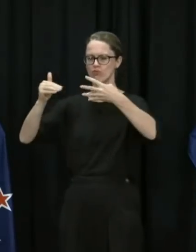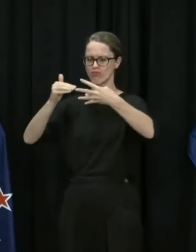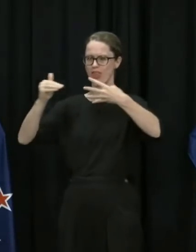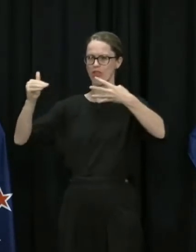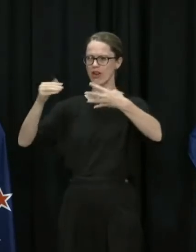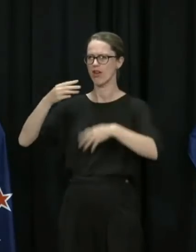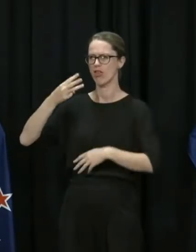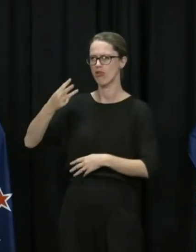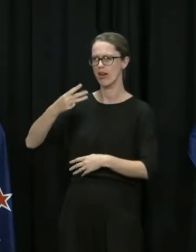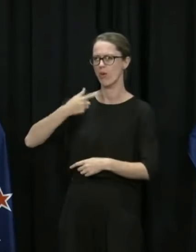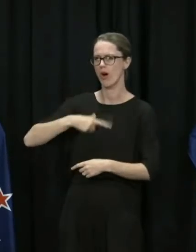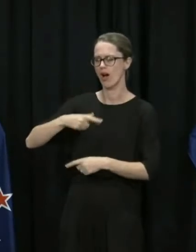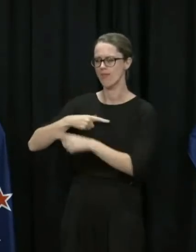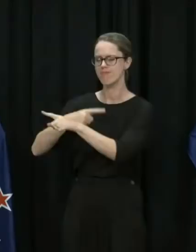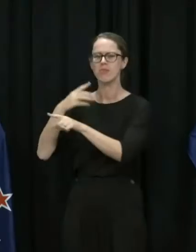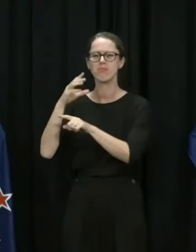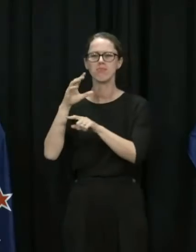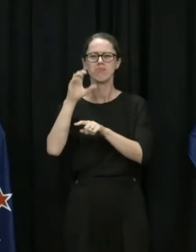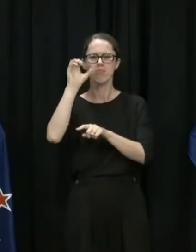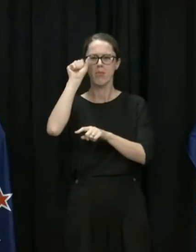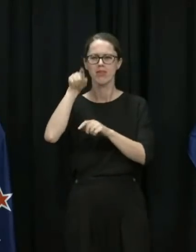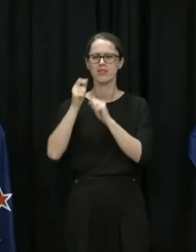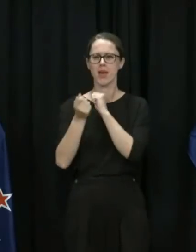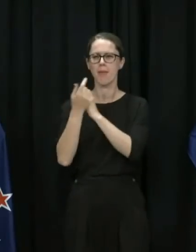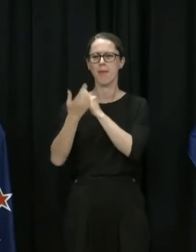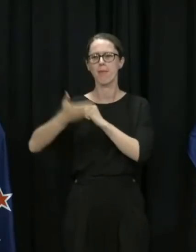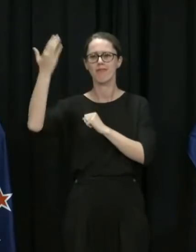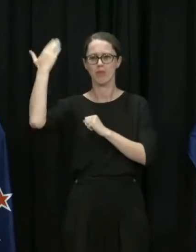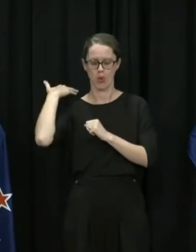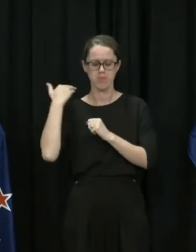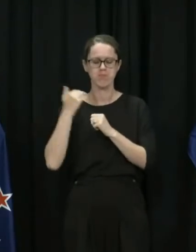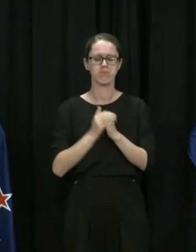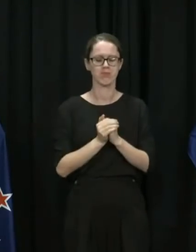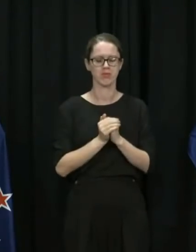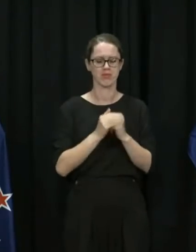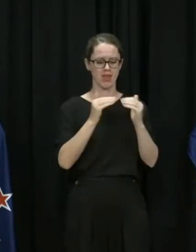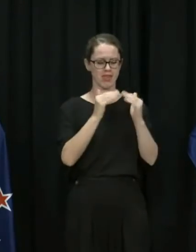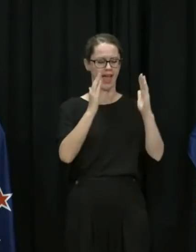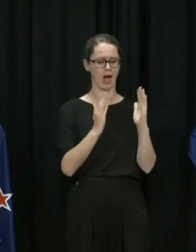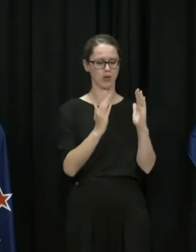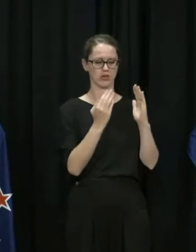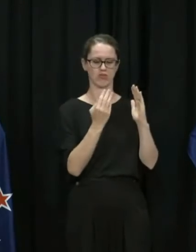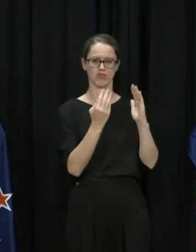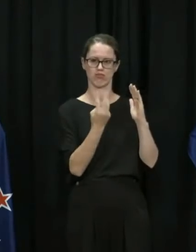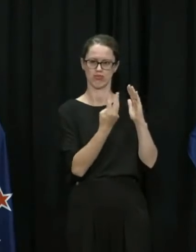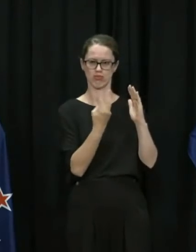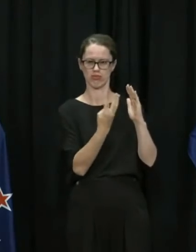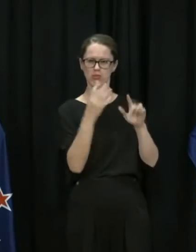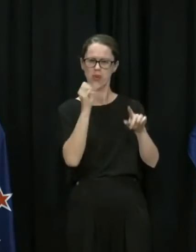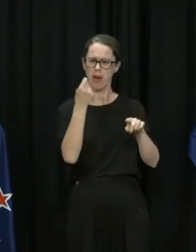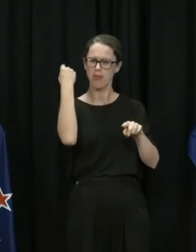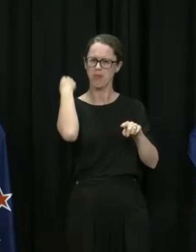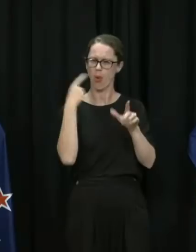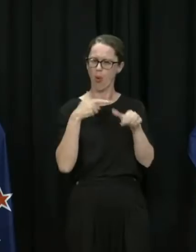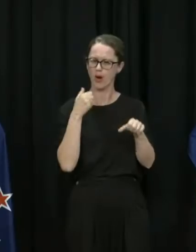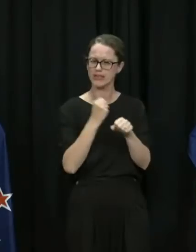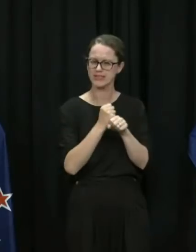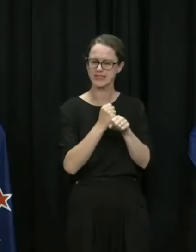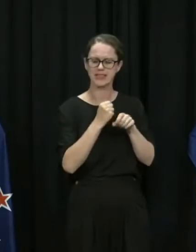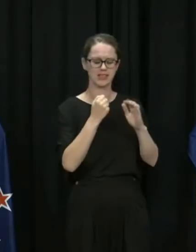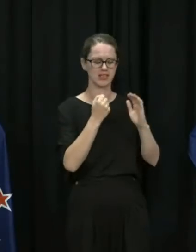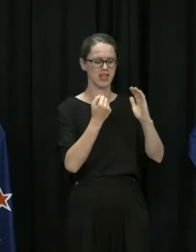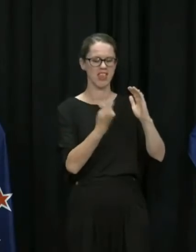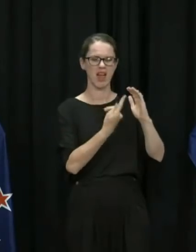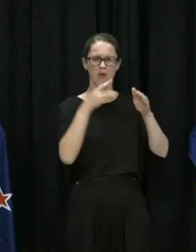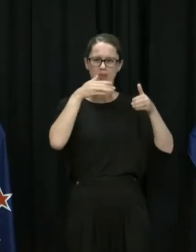we've had a situation like this before where ultimately the household really that was in question, primarily resident and working